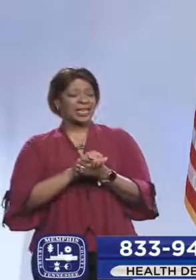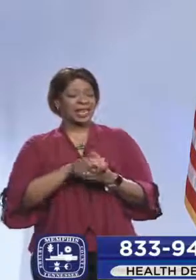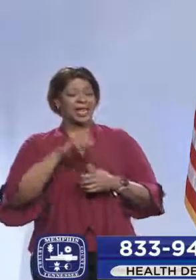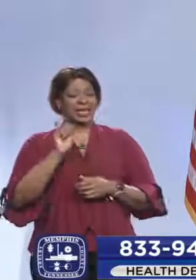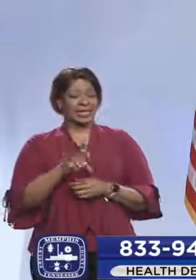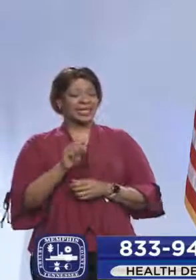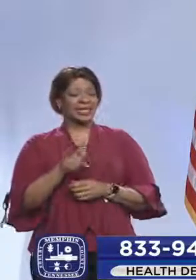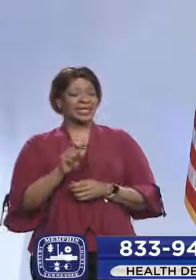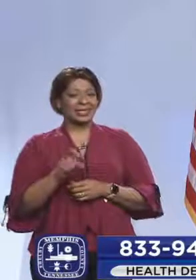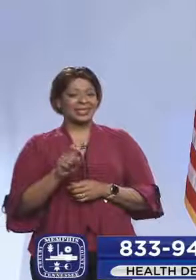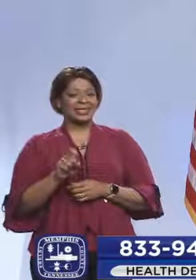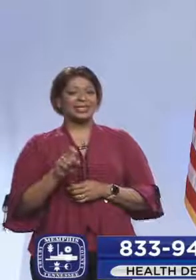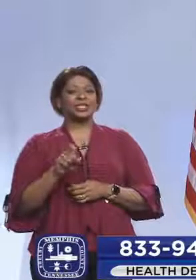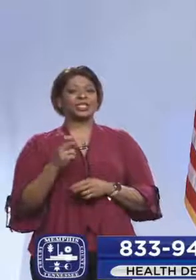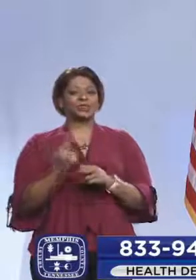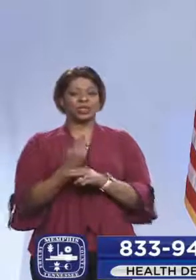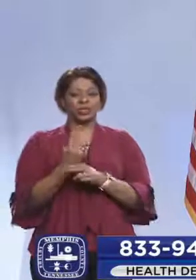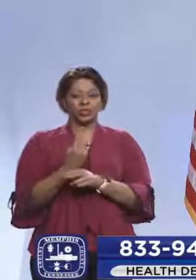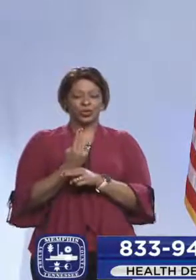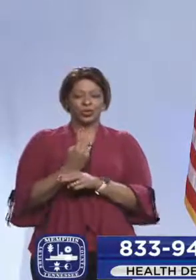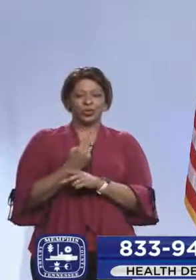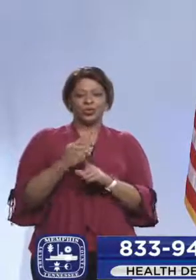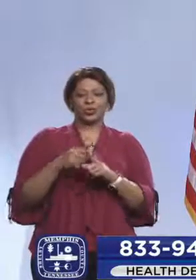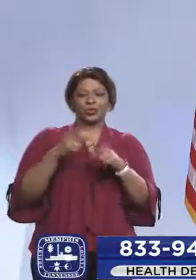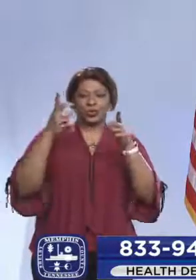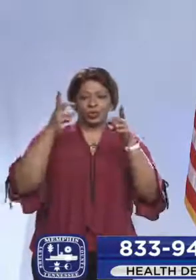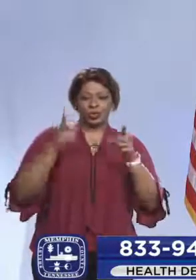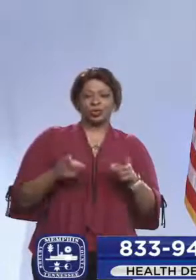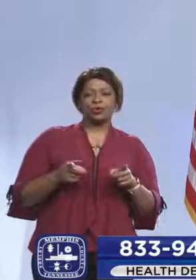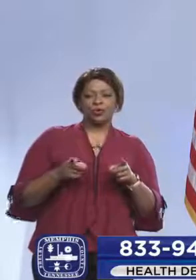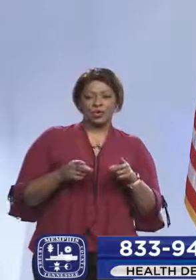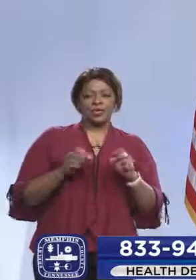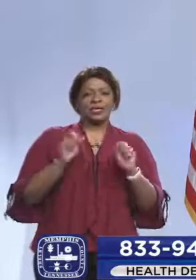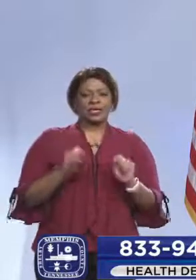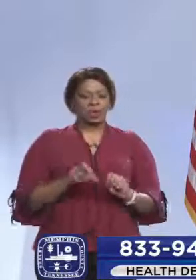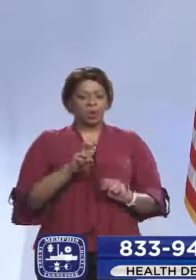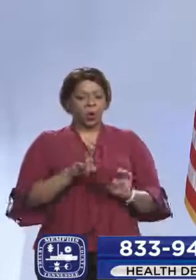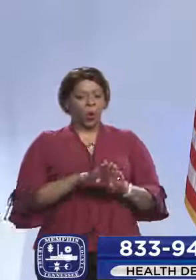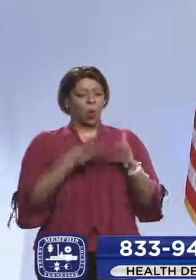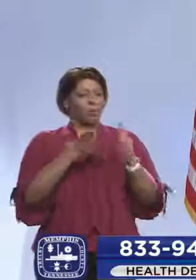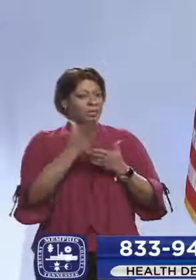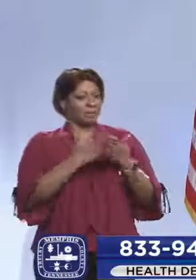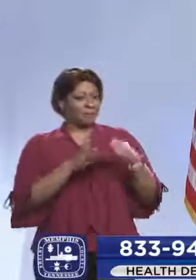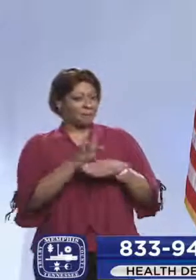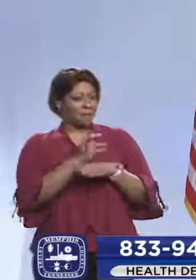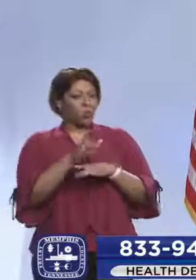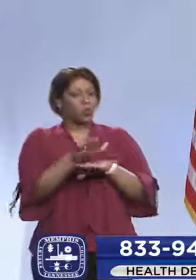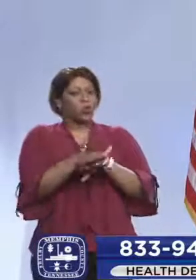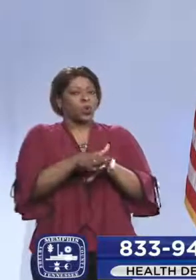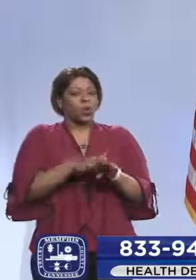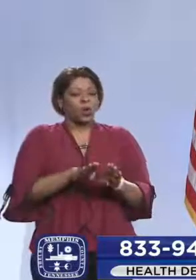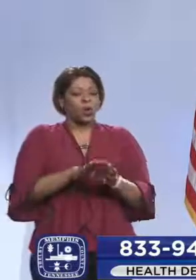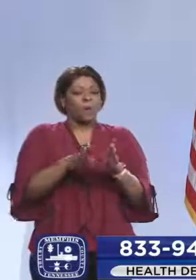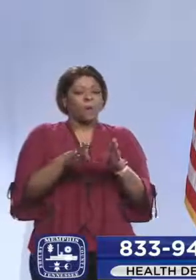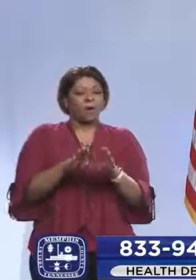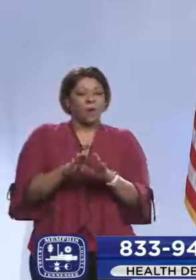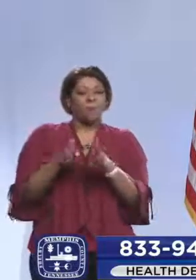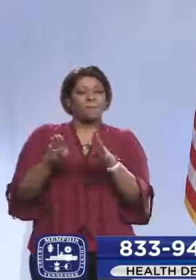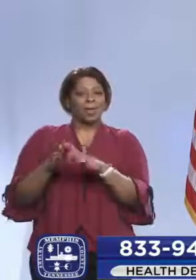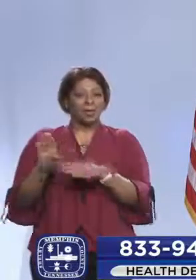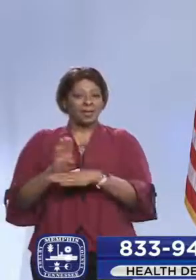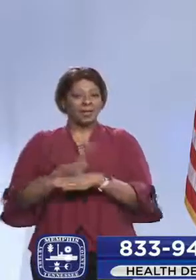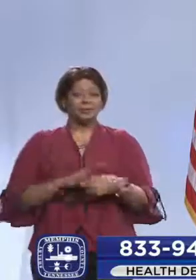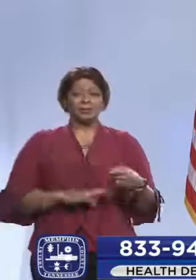to be used to determine whether you can reopen business or even slowly reopen business.